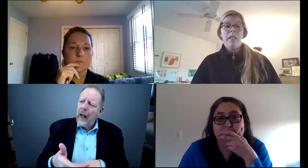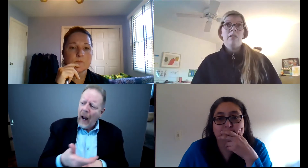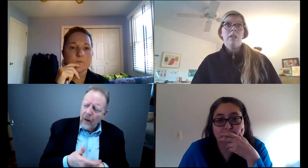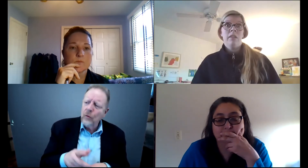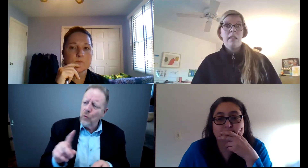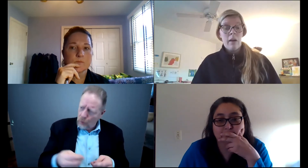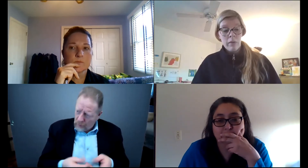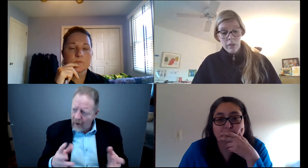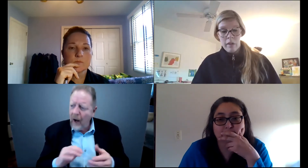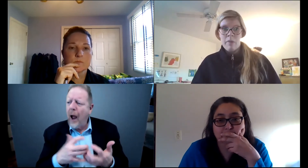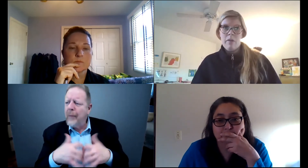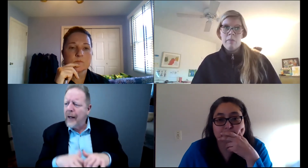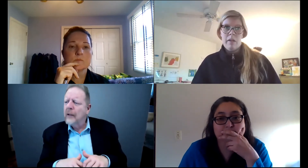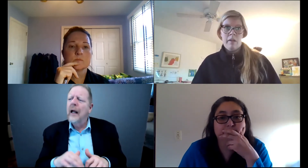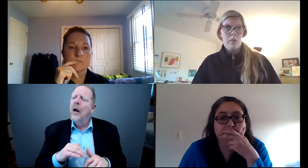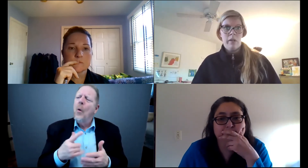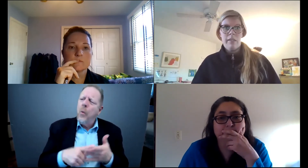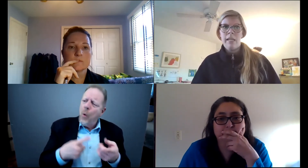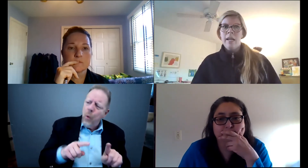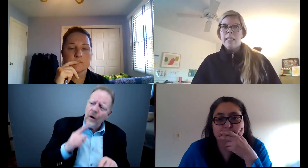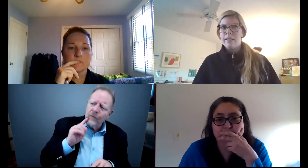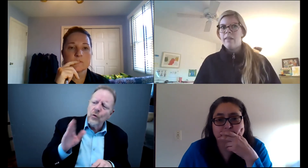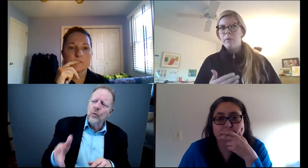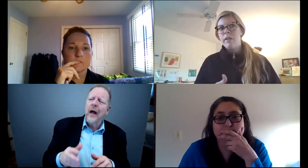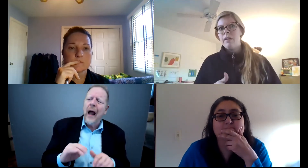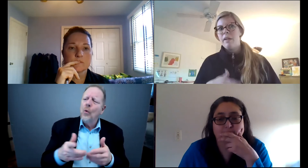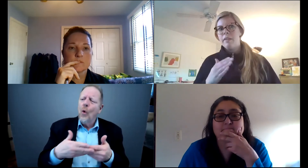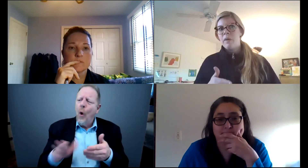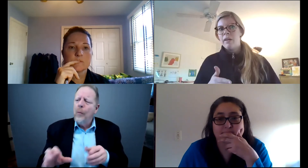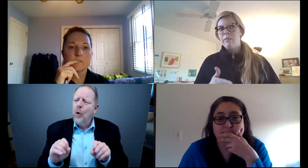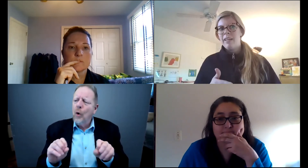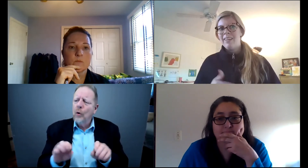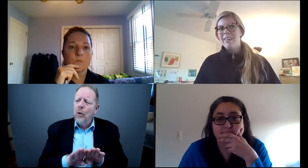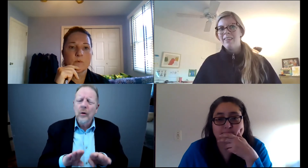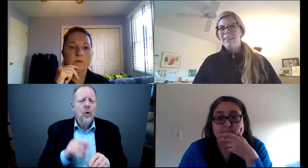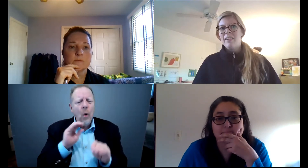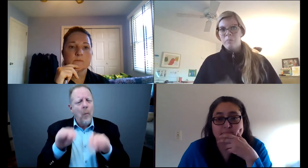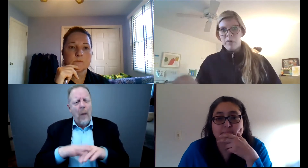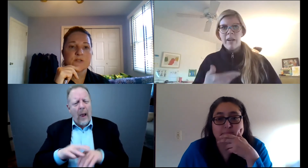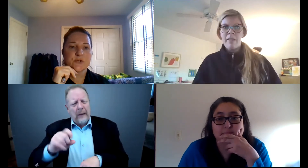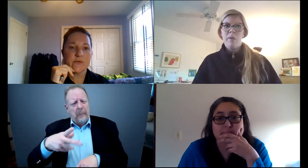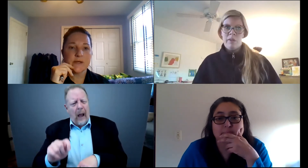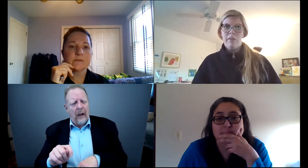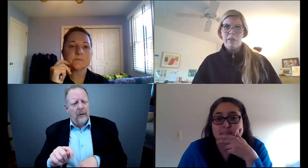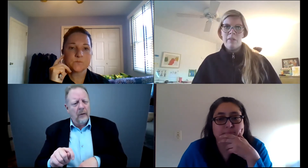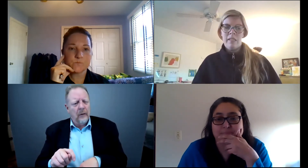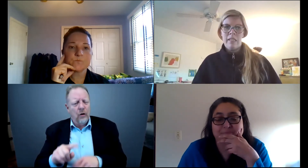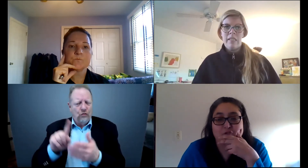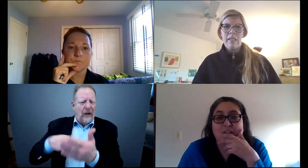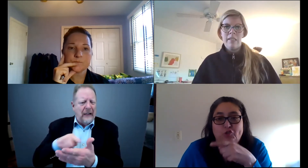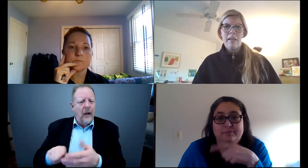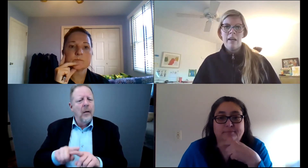providing accommodations, and how is your company opening up doors, instead of putting them on the spot of like, provide us with